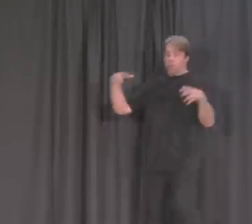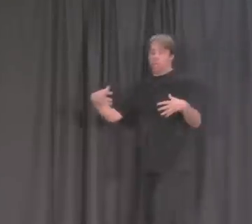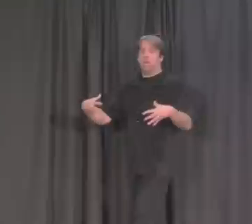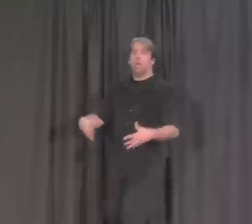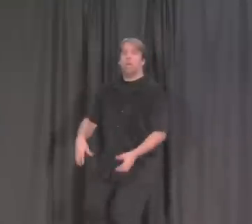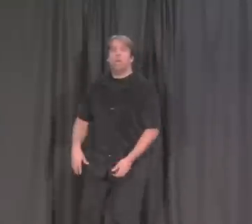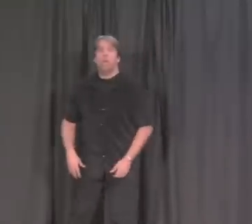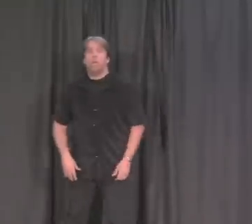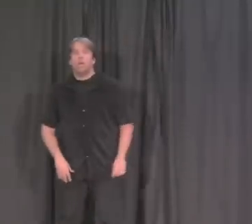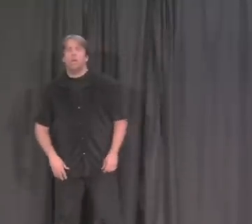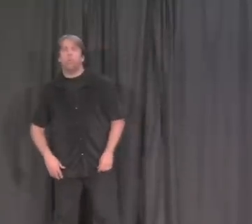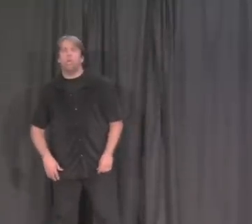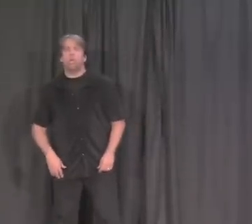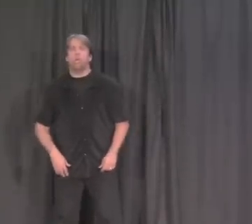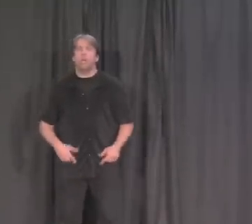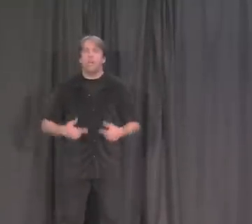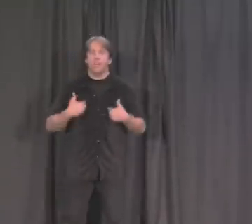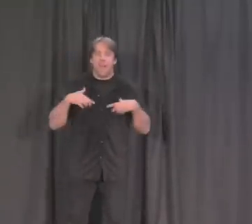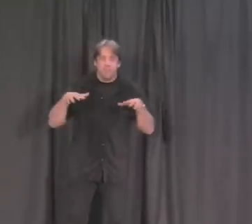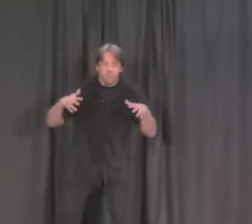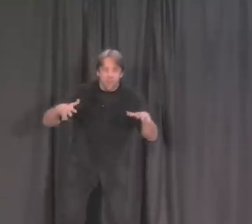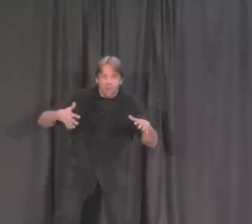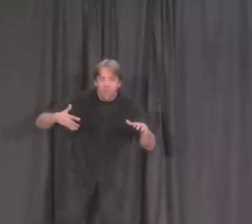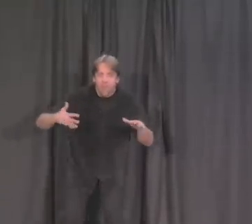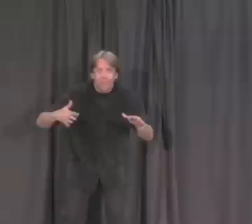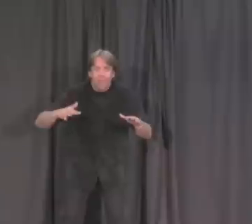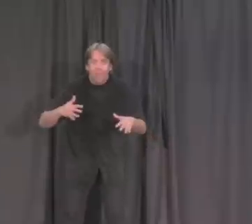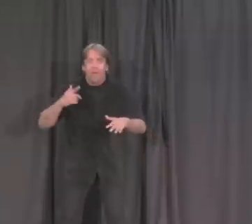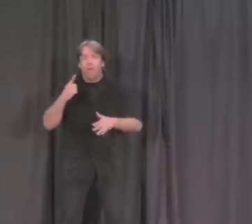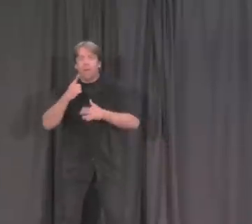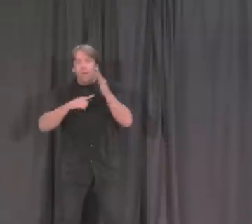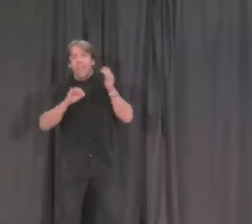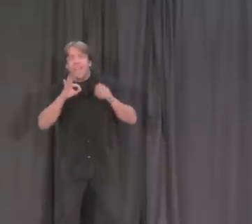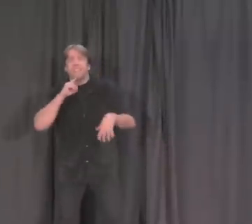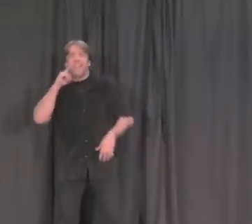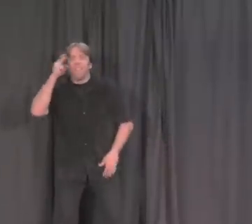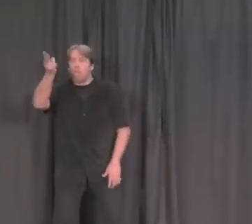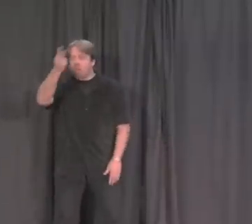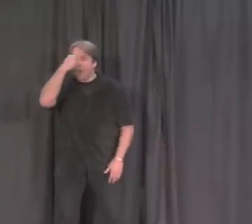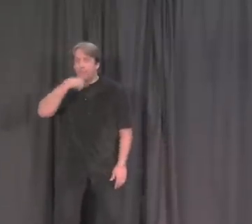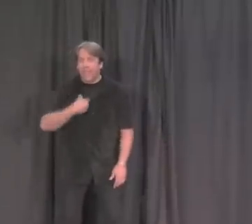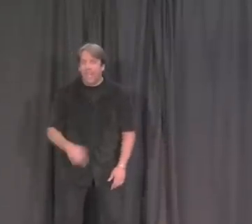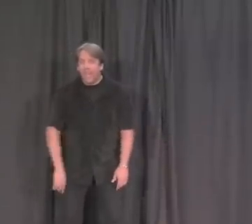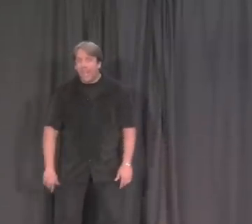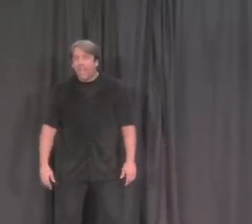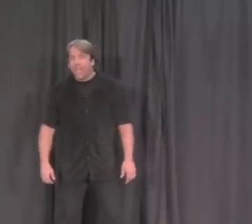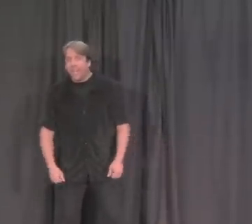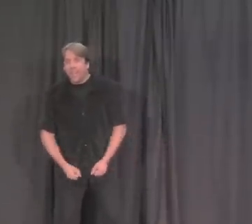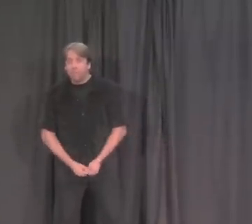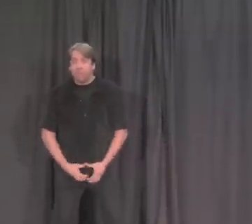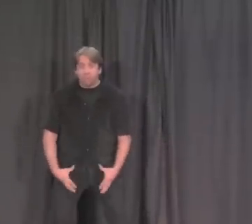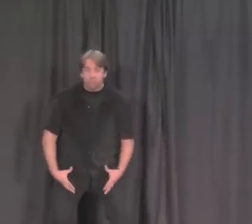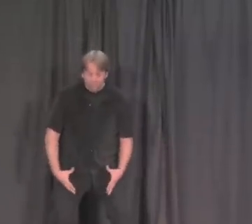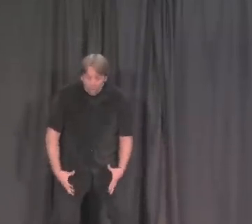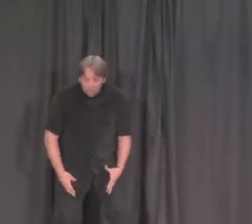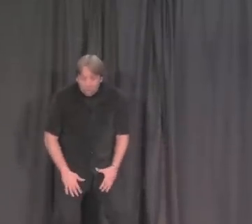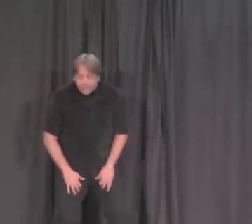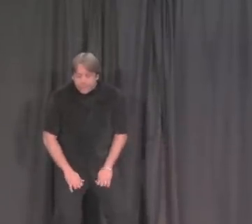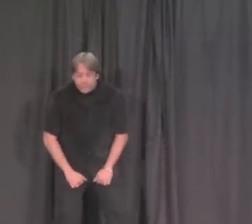The second group says, "Oh, he was so nervous. What if that person looks at me?" And they